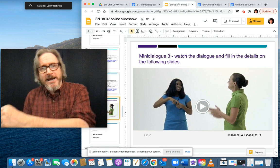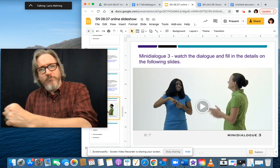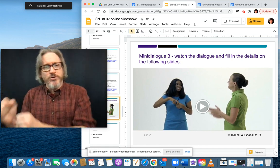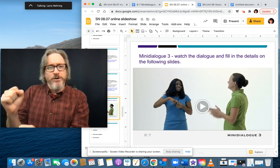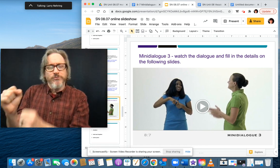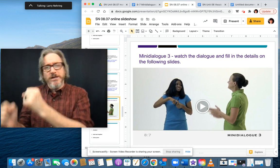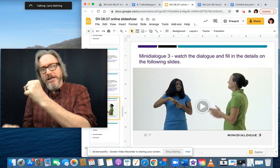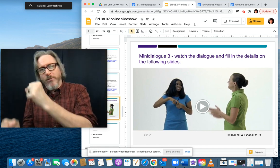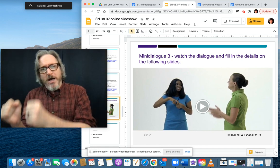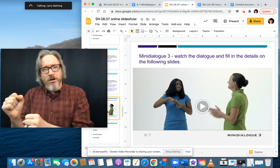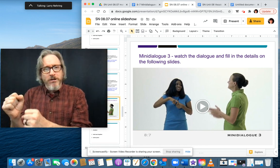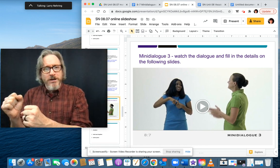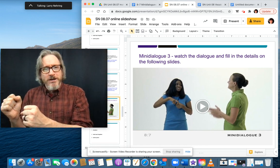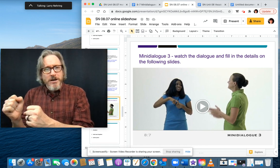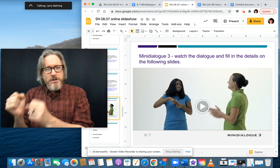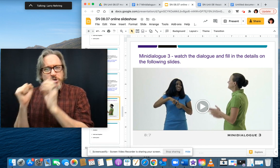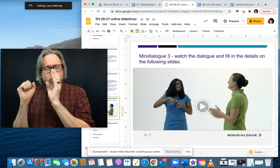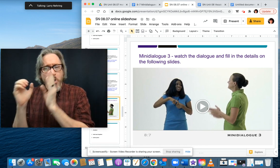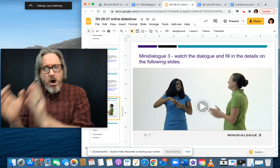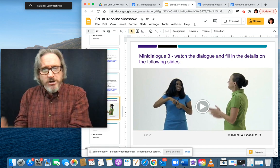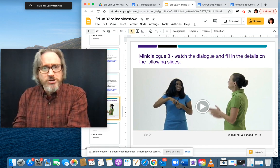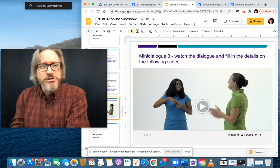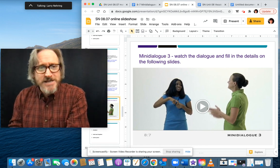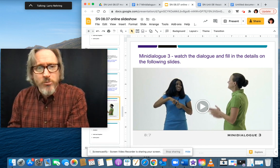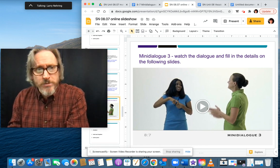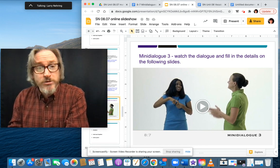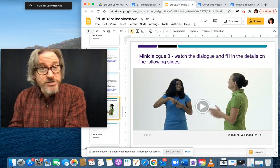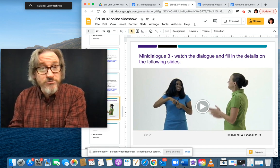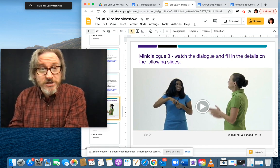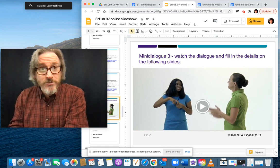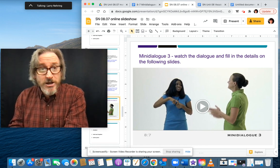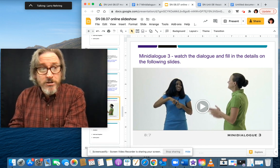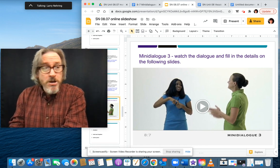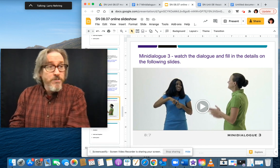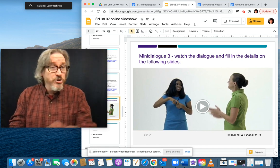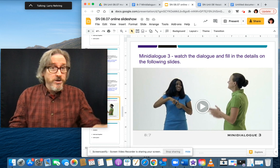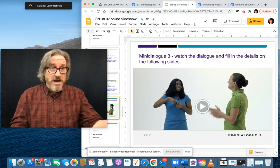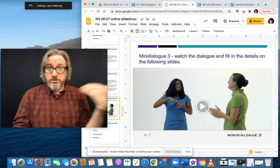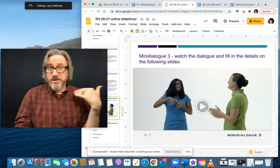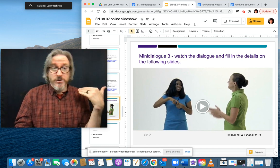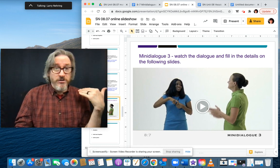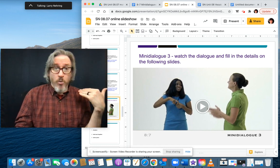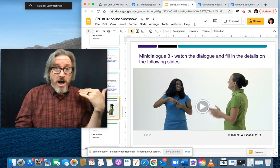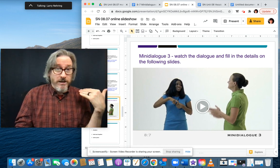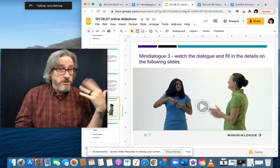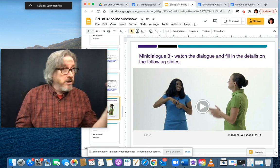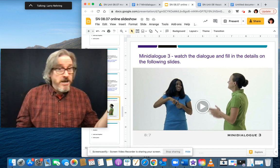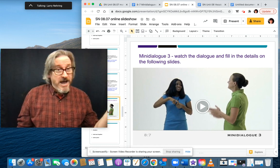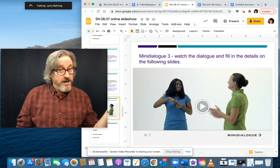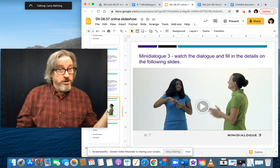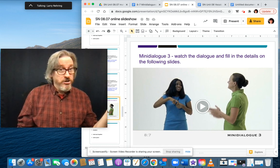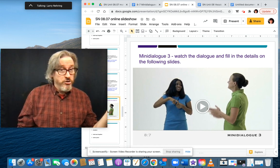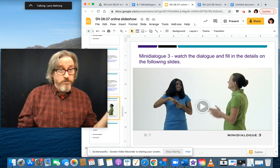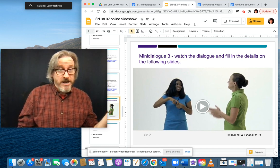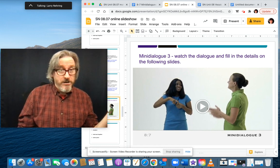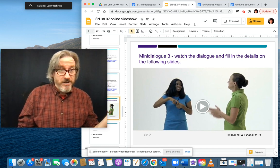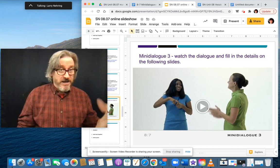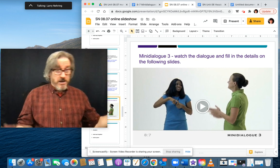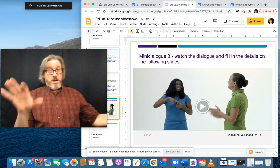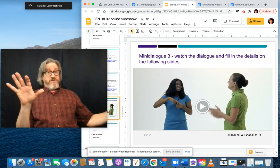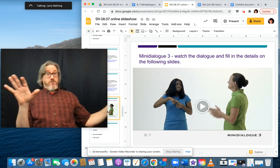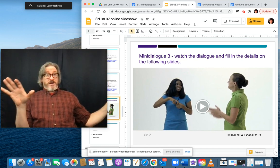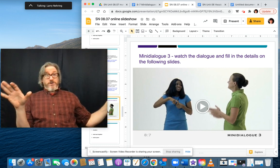well, I'm doing really well, you understand one person really well, but you encounter someone in the wild and you